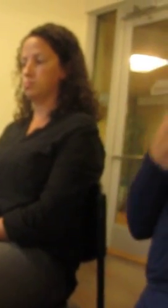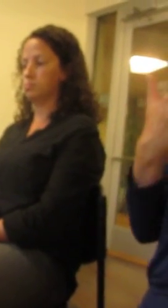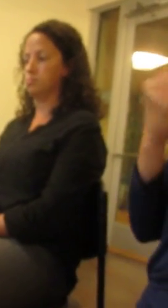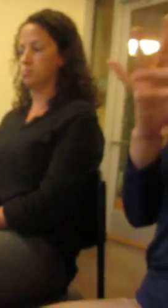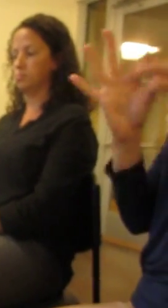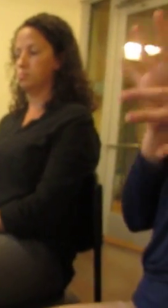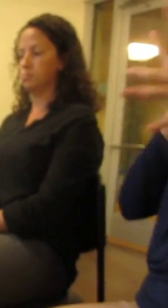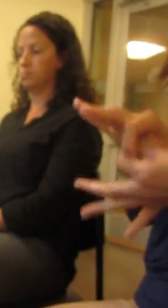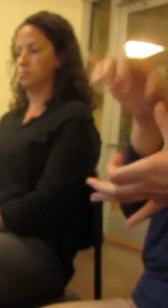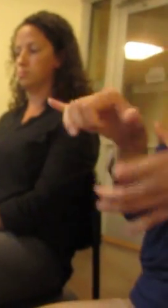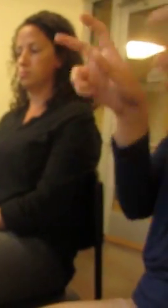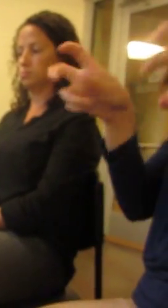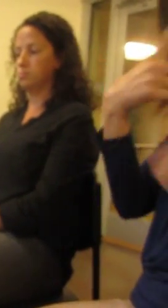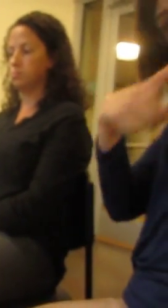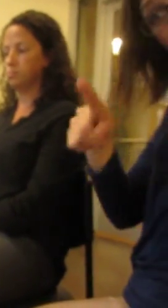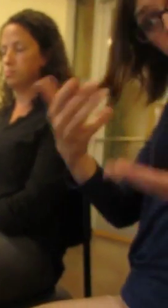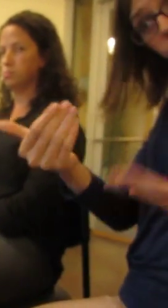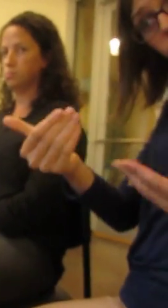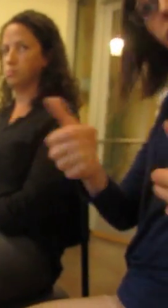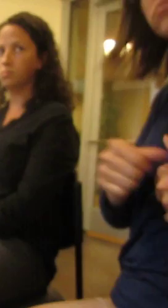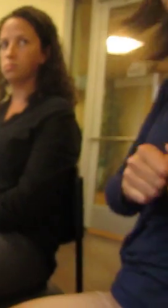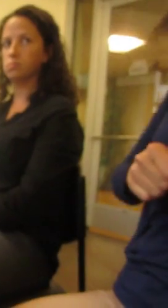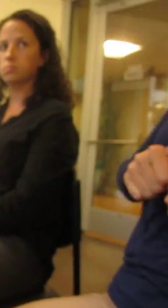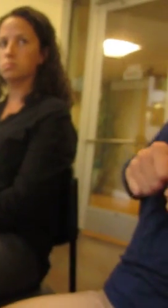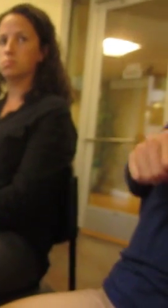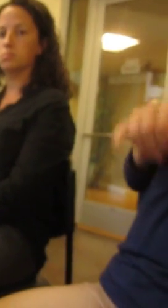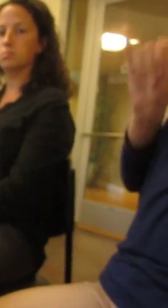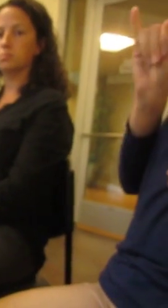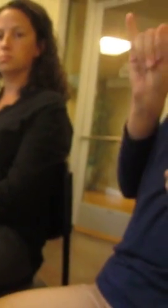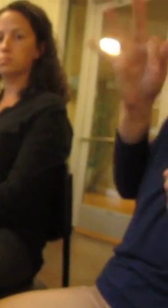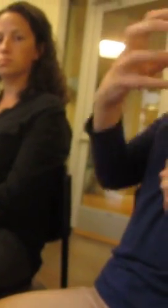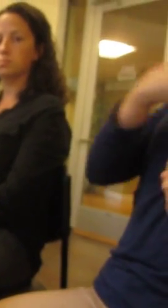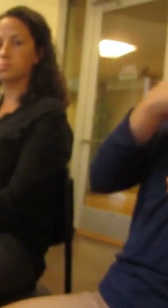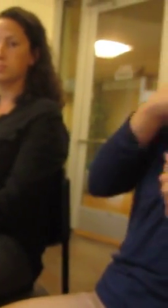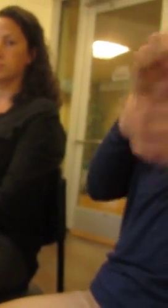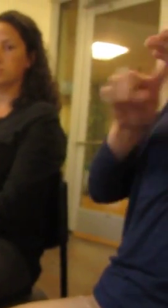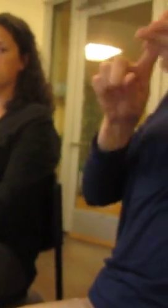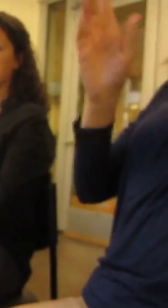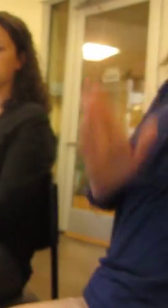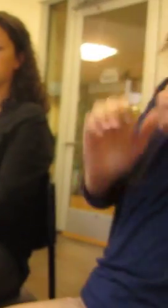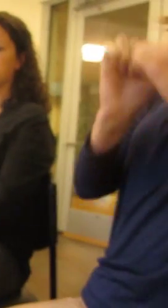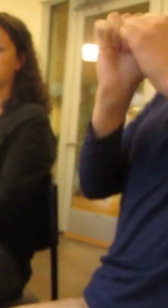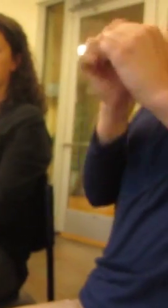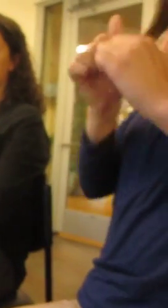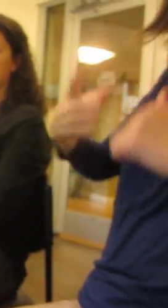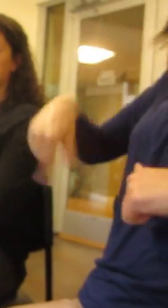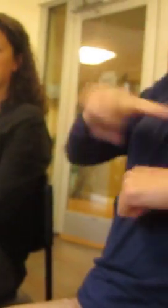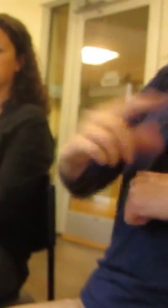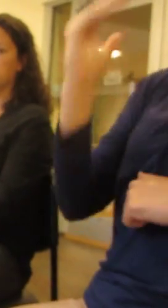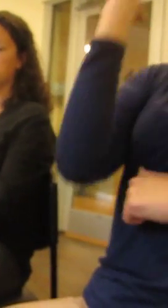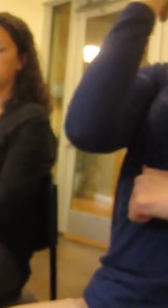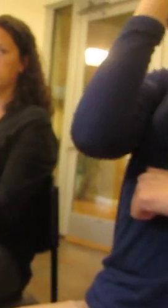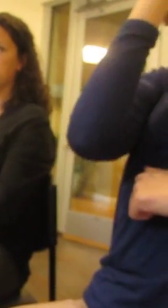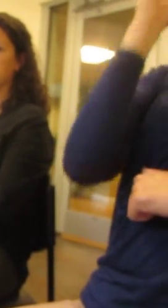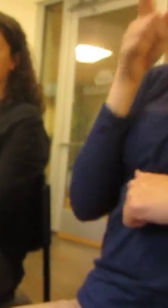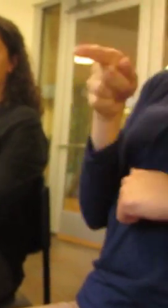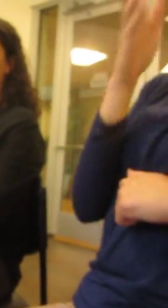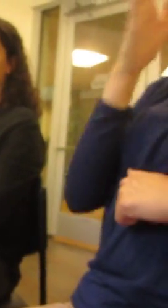that subject, could you please? Well, if there is a police auditor, how do we know that they will exert proper accountability